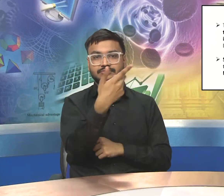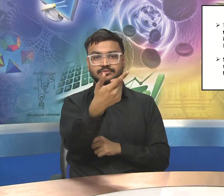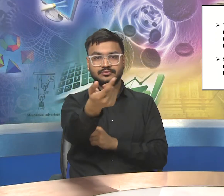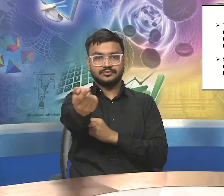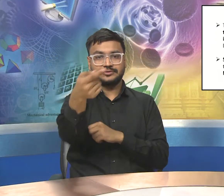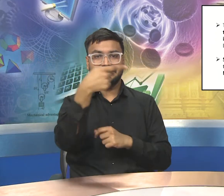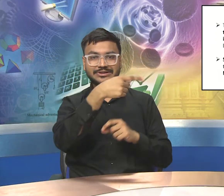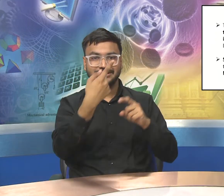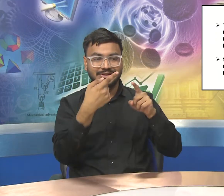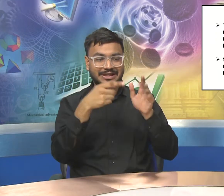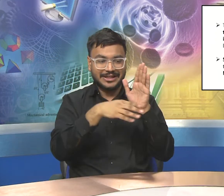hearing interpreters.